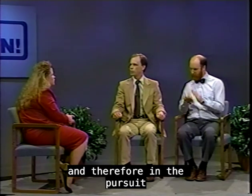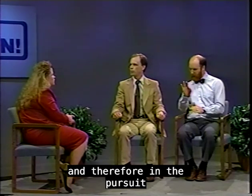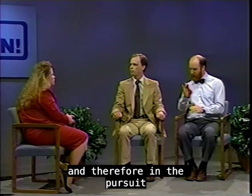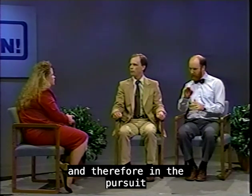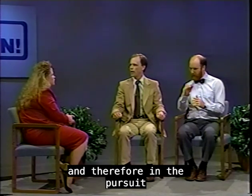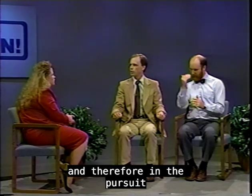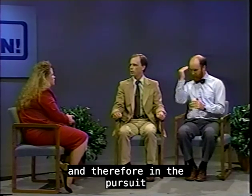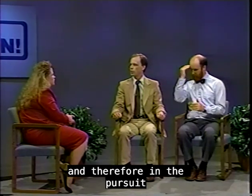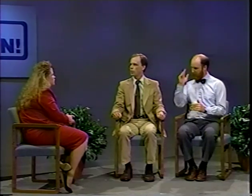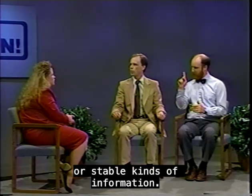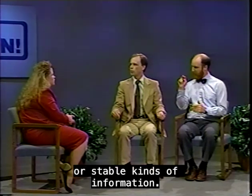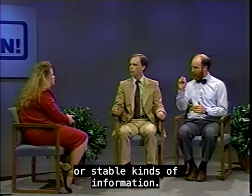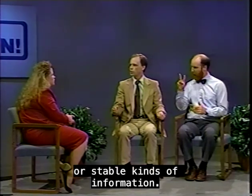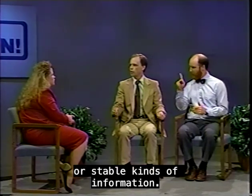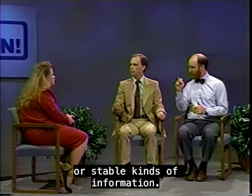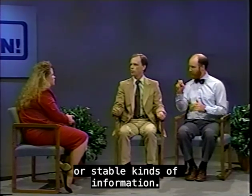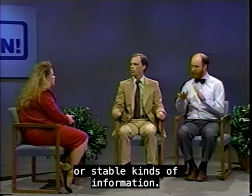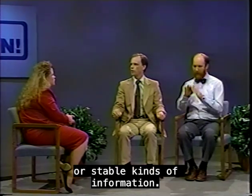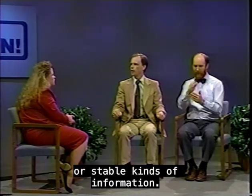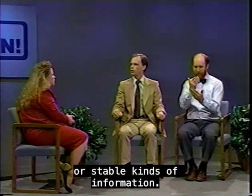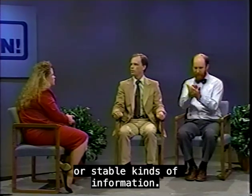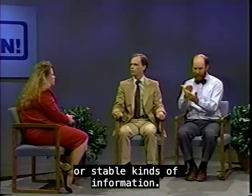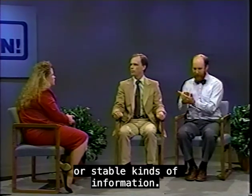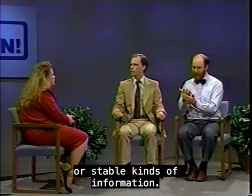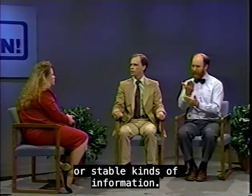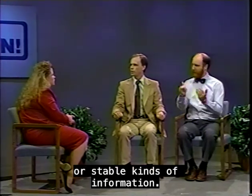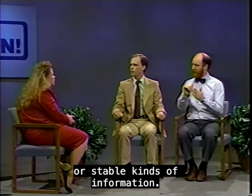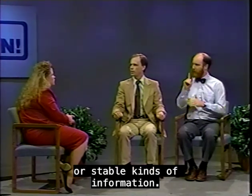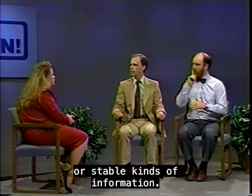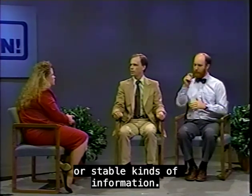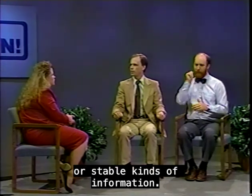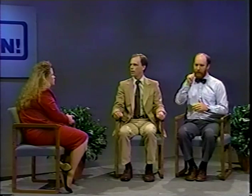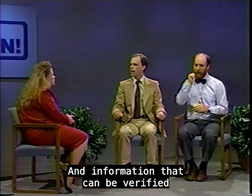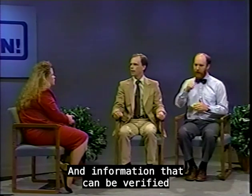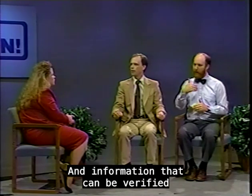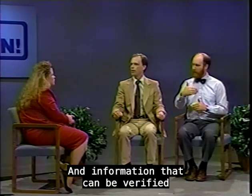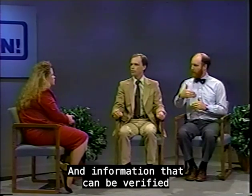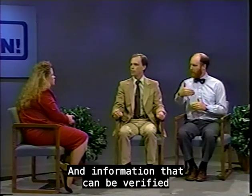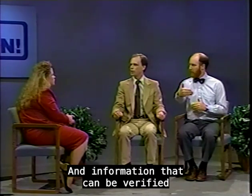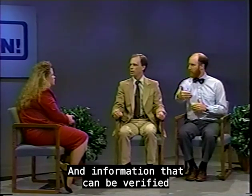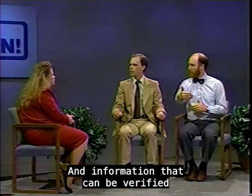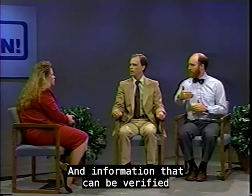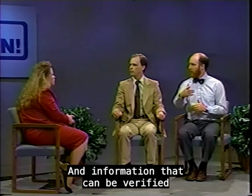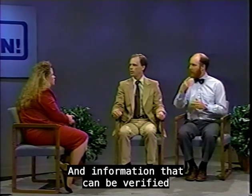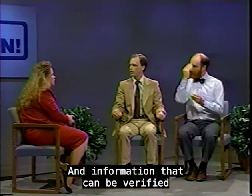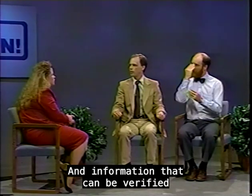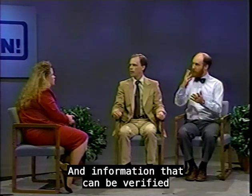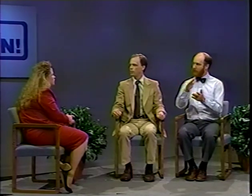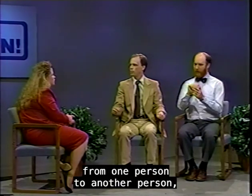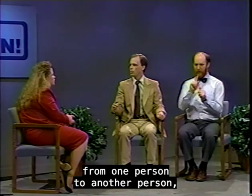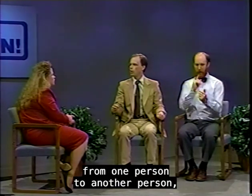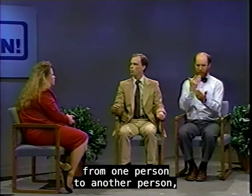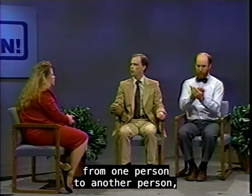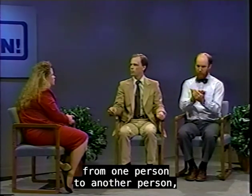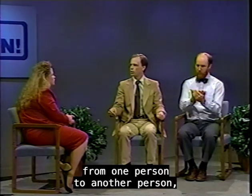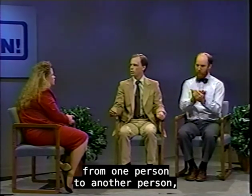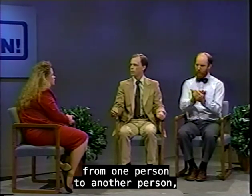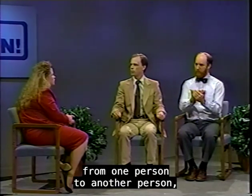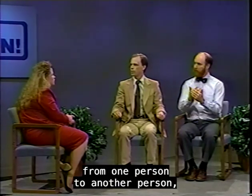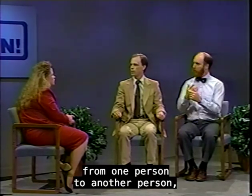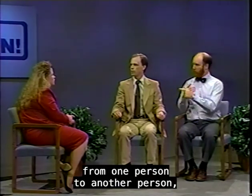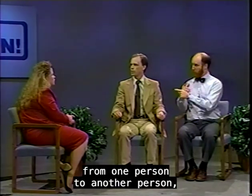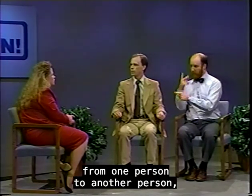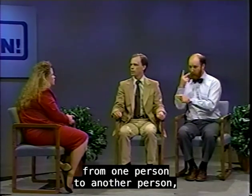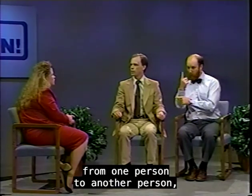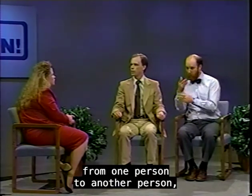in the pursuit of facts or stable kinds of information. And information that can be verified from one person